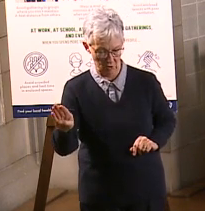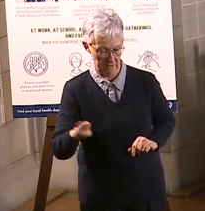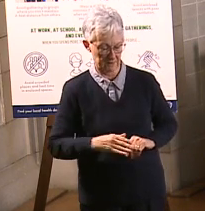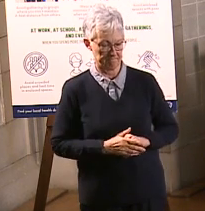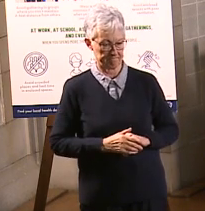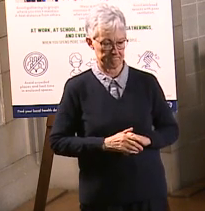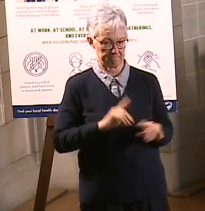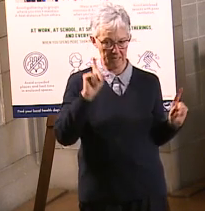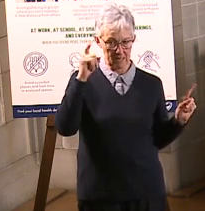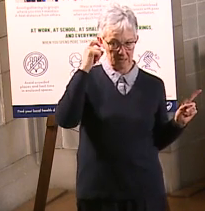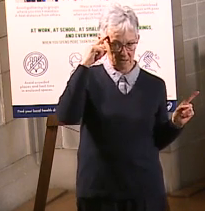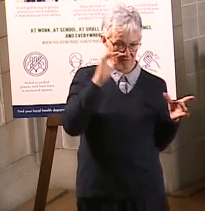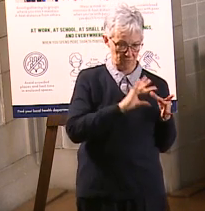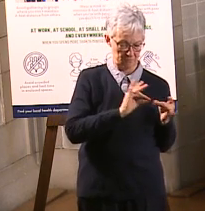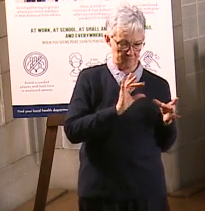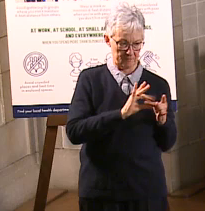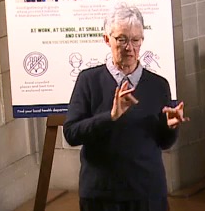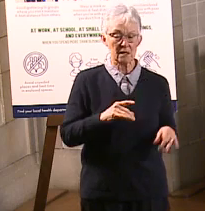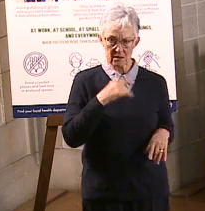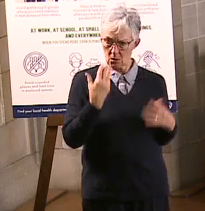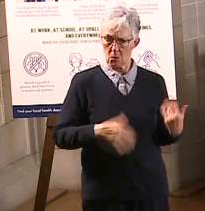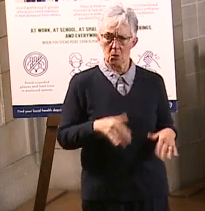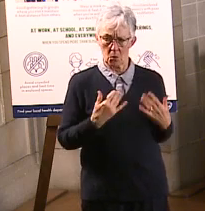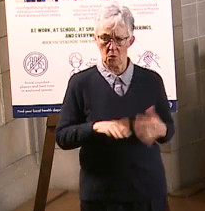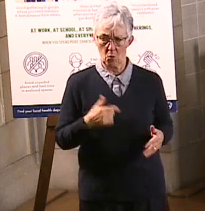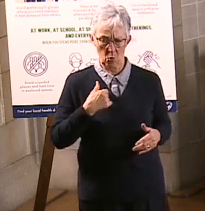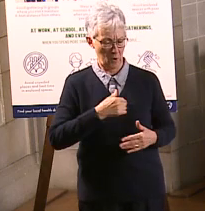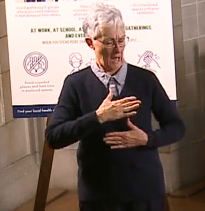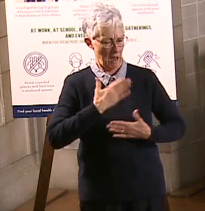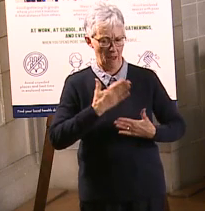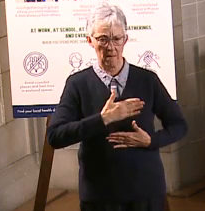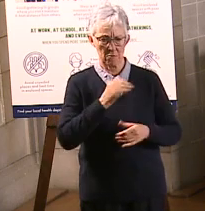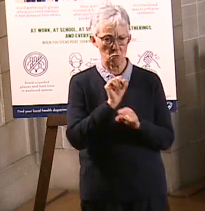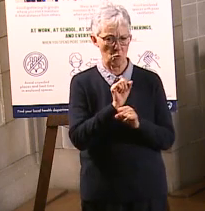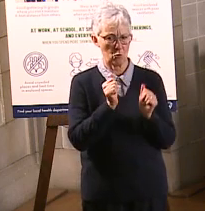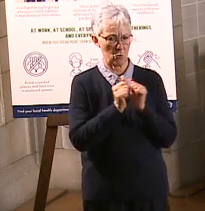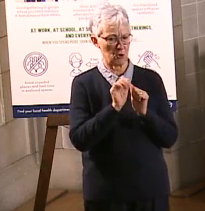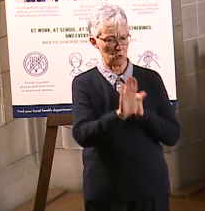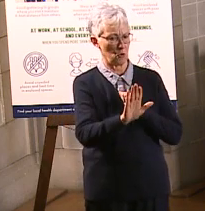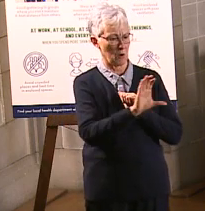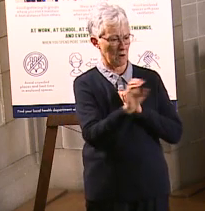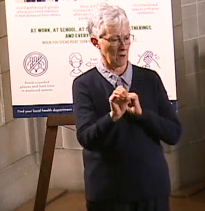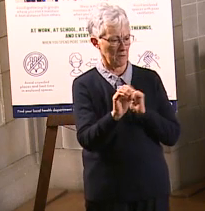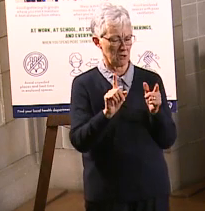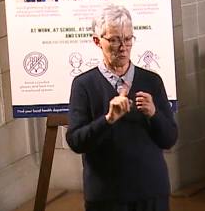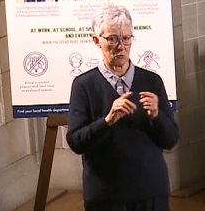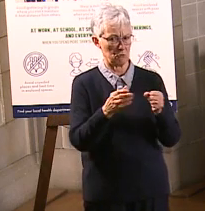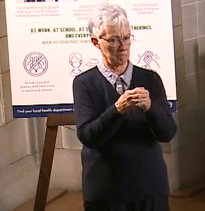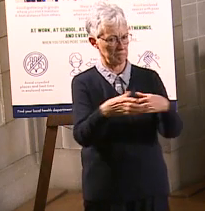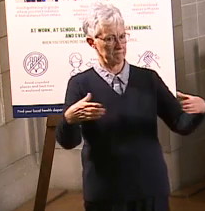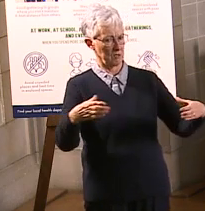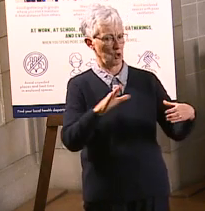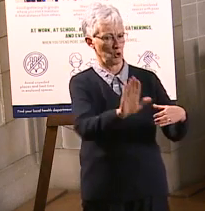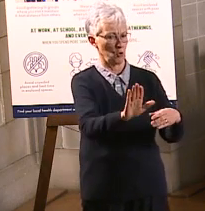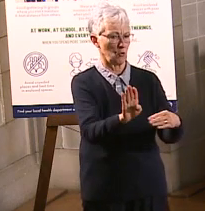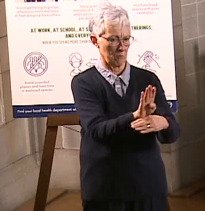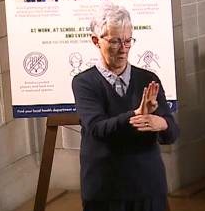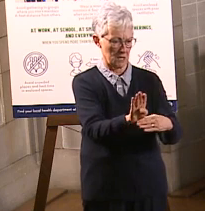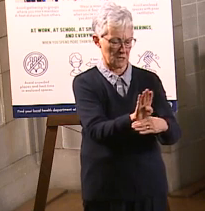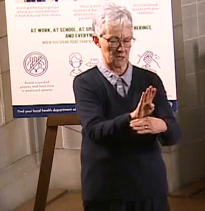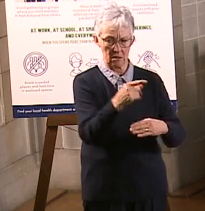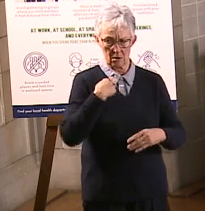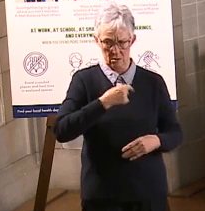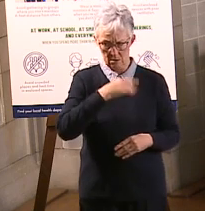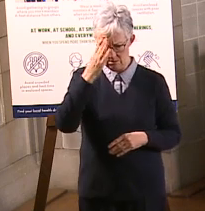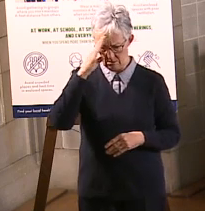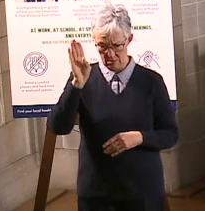jobs that you have. We look forward to working with you to help you grow your presence here in Nebraska. Obviously, we think we got a great workforce here. Certainly, you